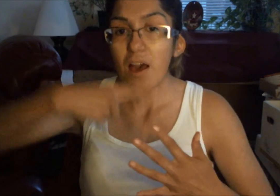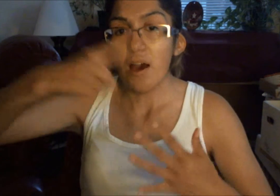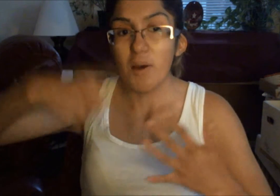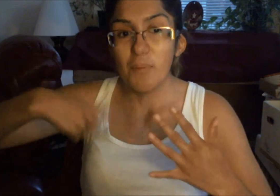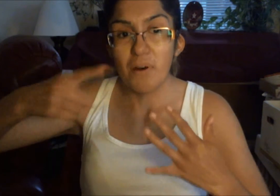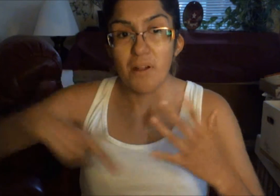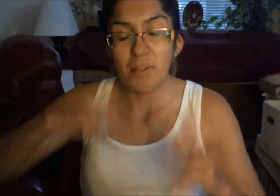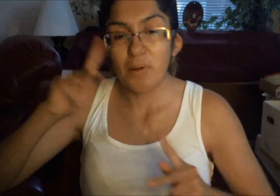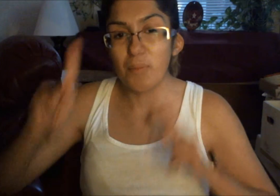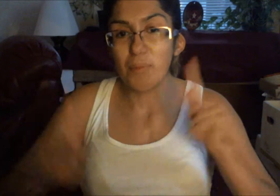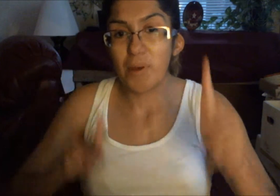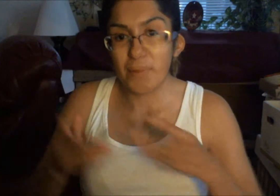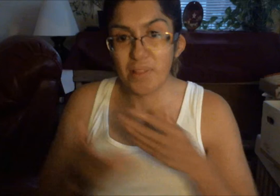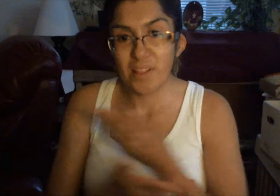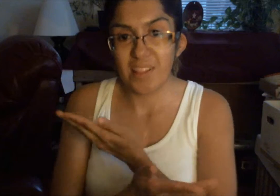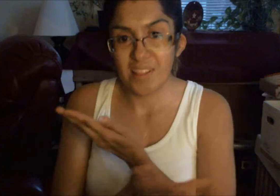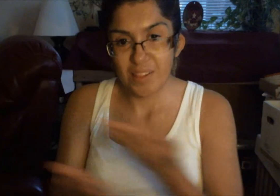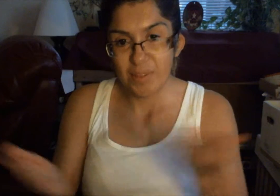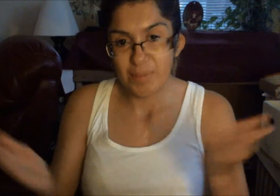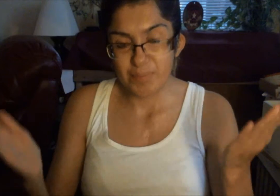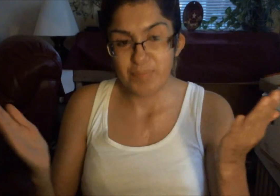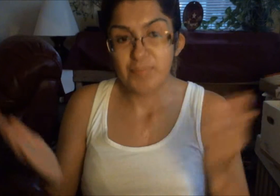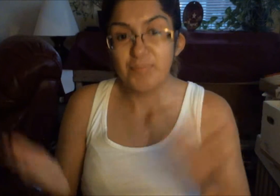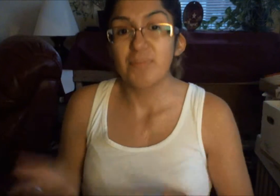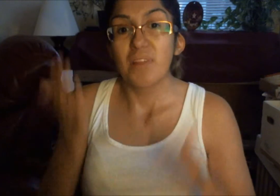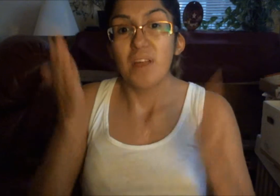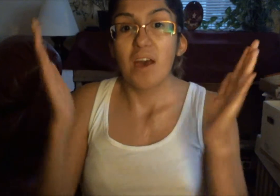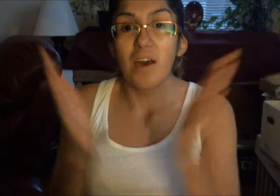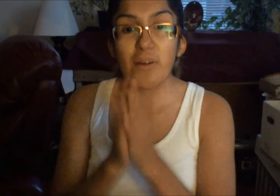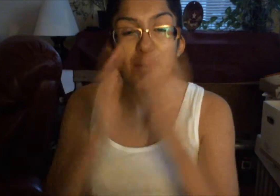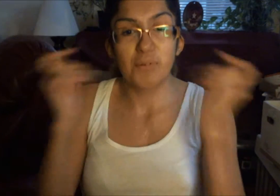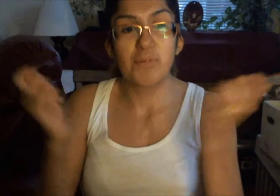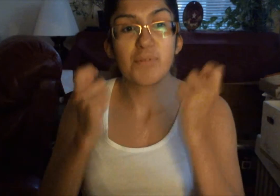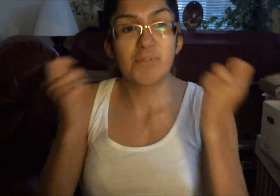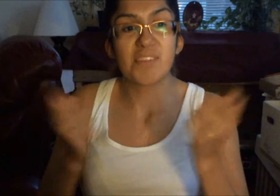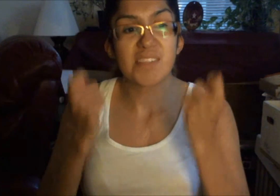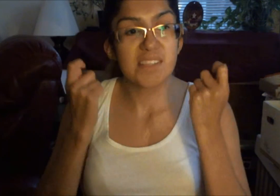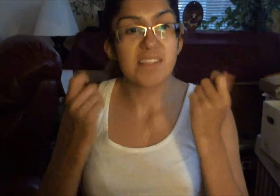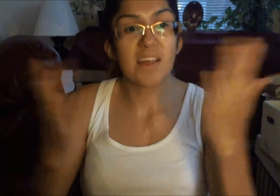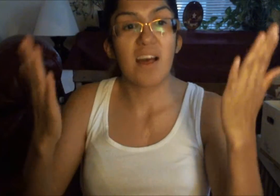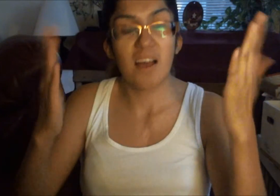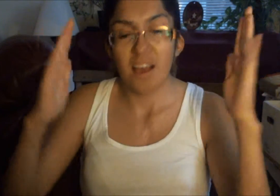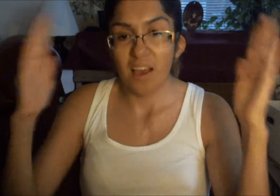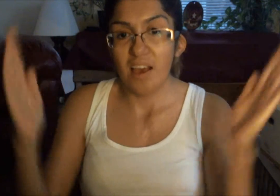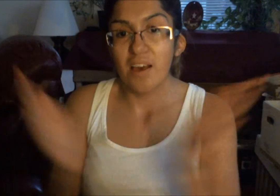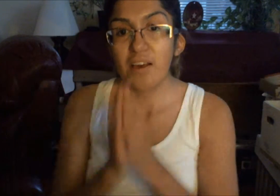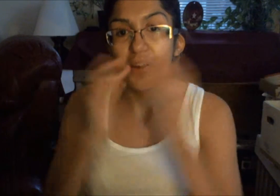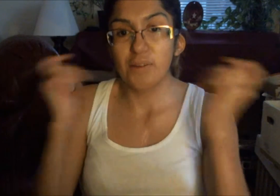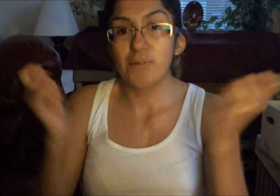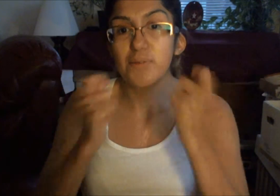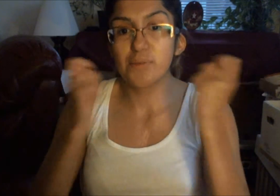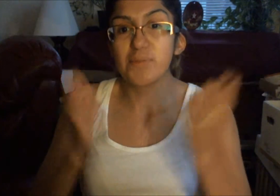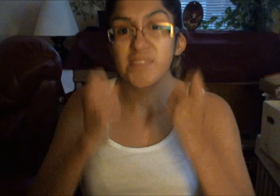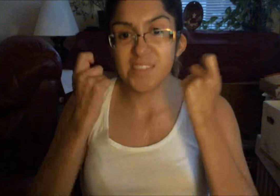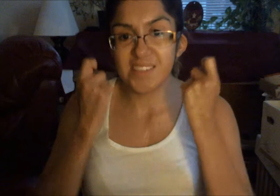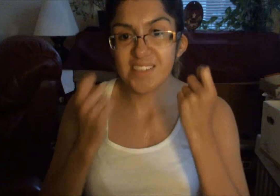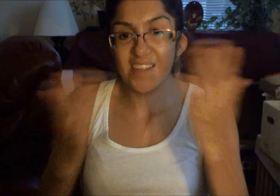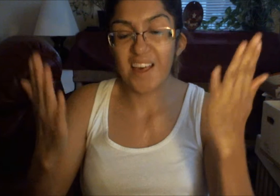amazing. She makes it with love. I'm so glad that we got into over 300 Whole Food stores like that. It's really not